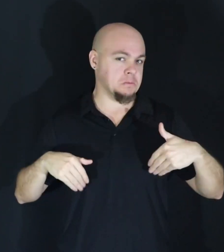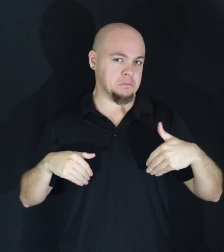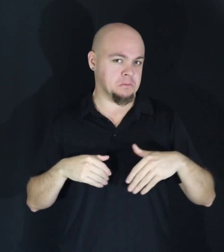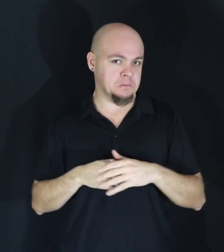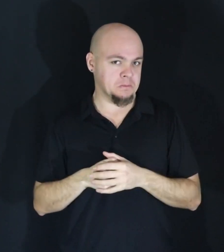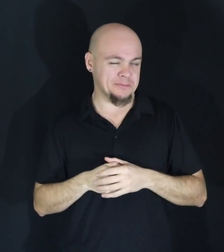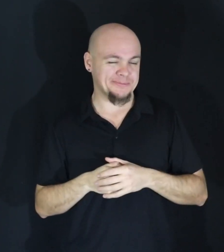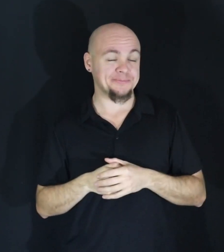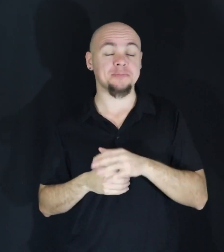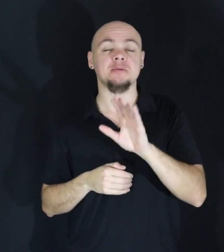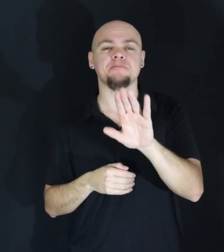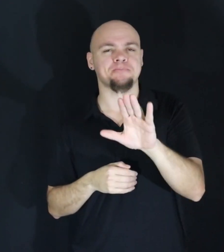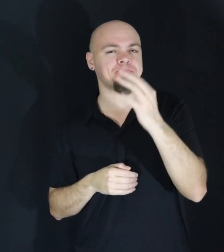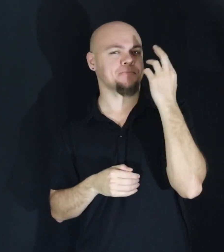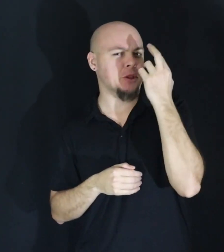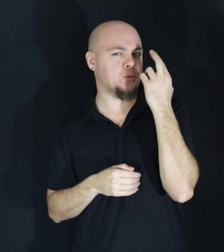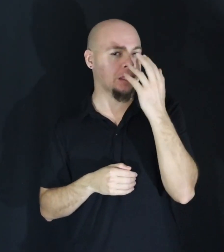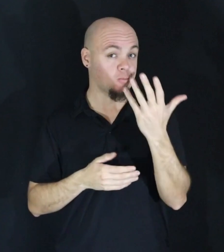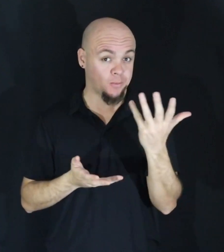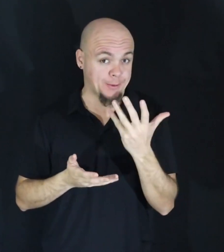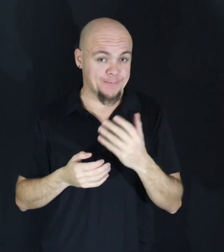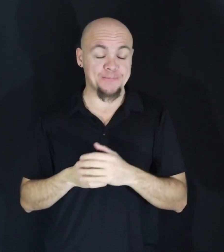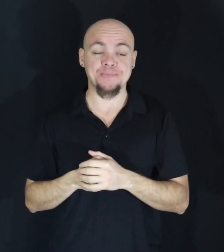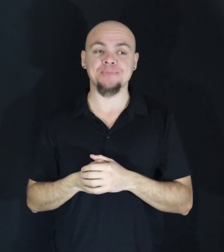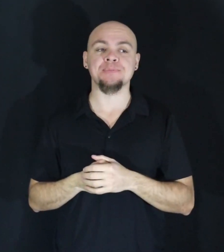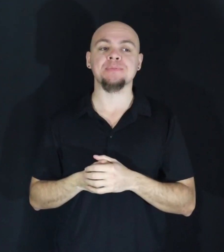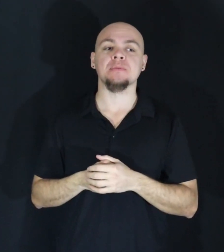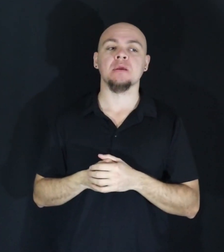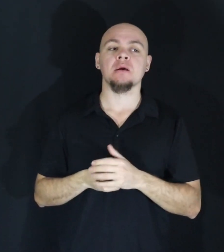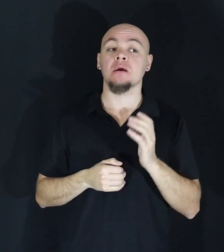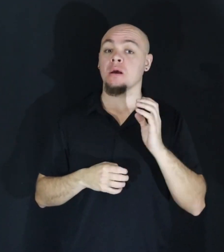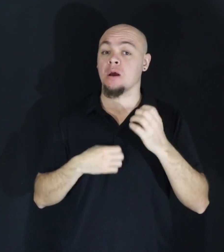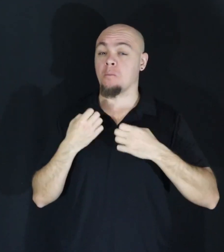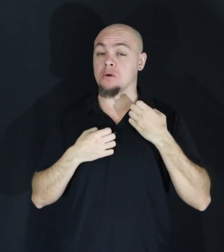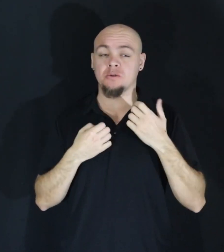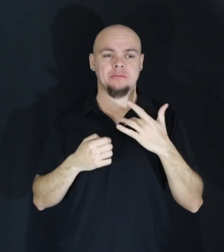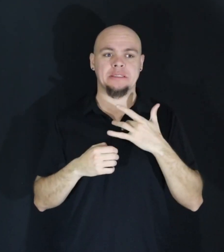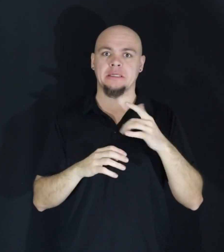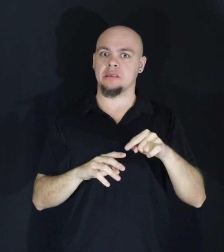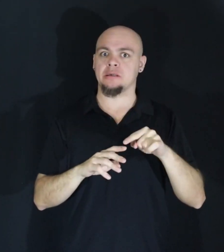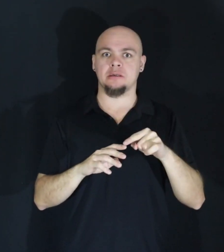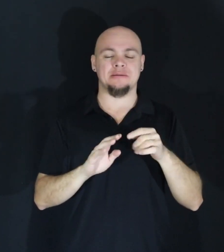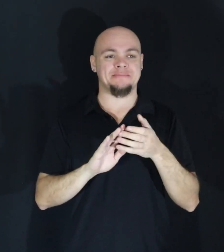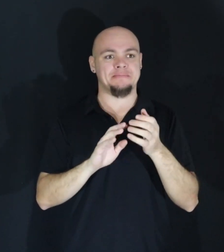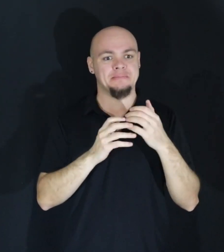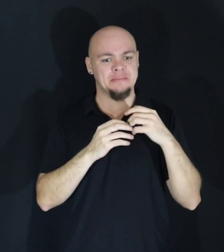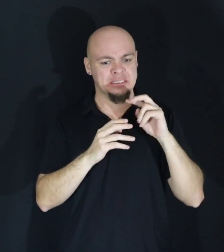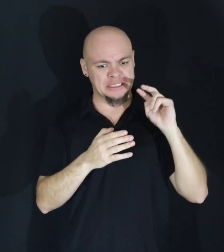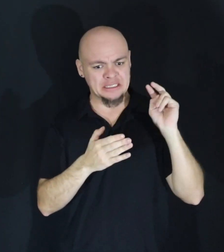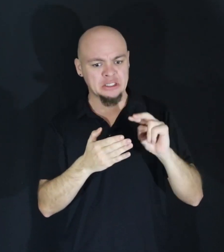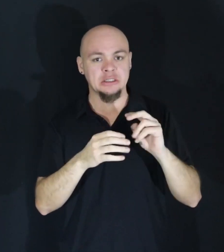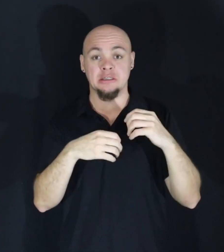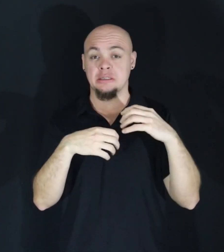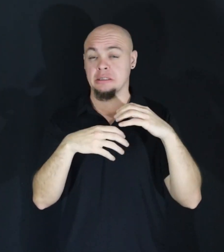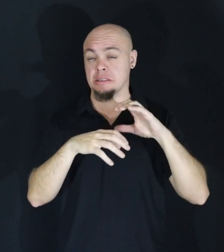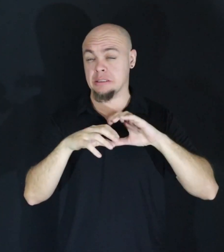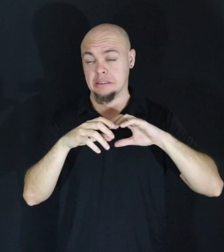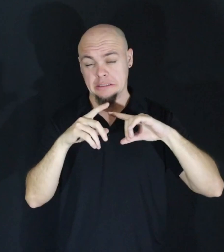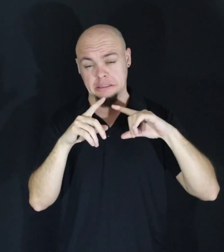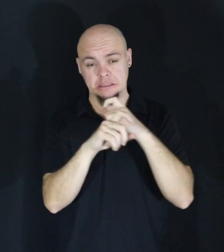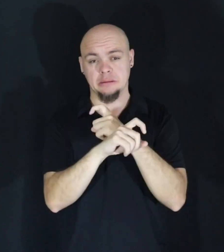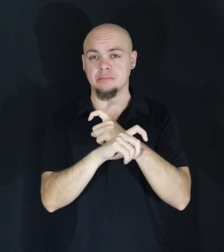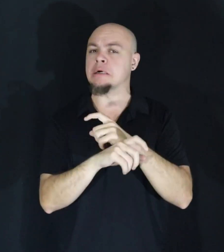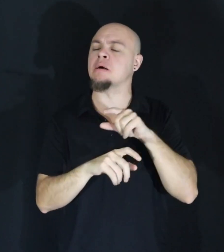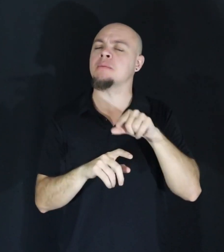But here's what I realized. We overcomplicate emotions. Emotions are simply chemicals made inside